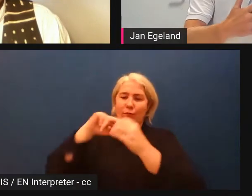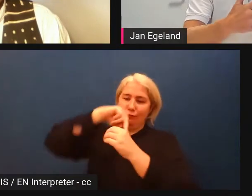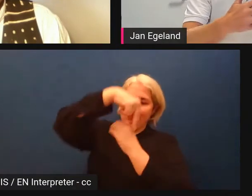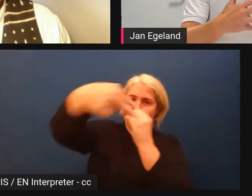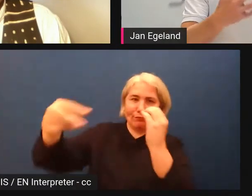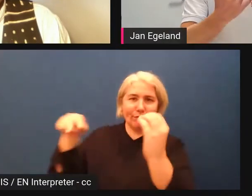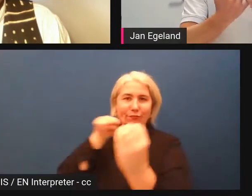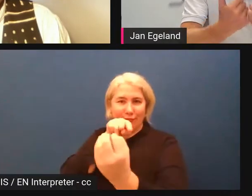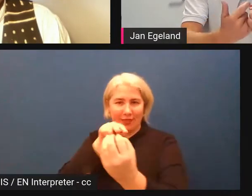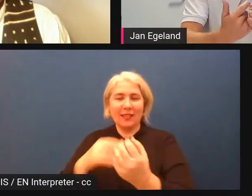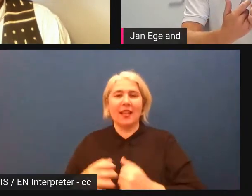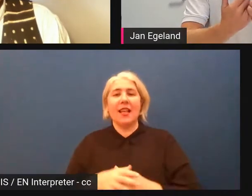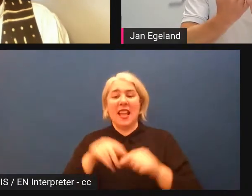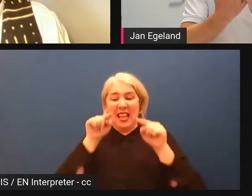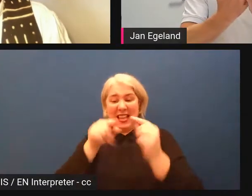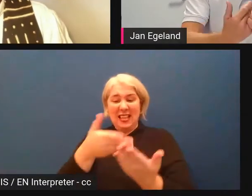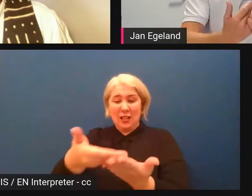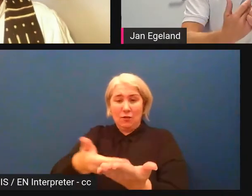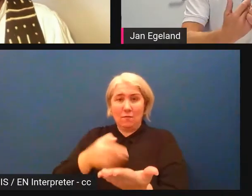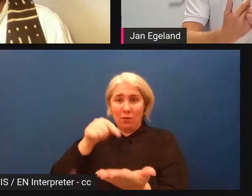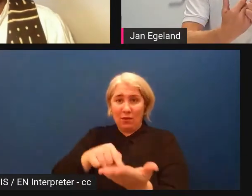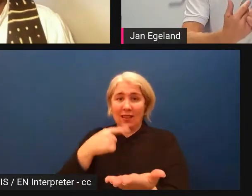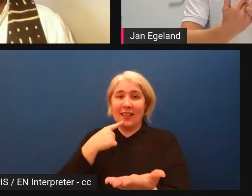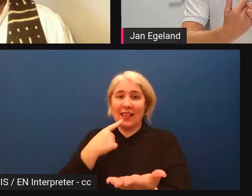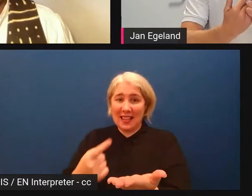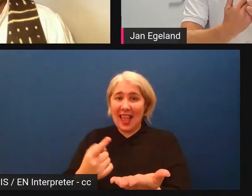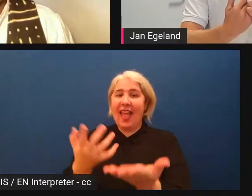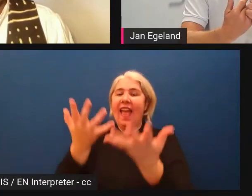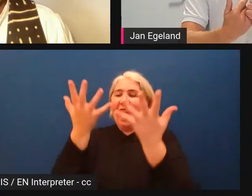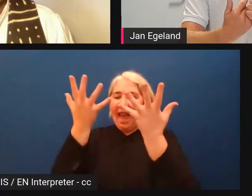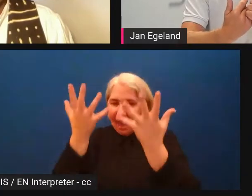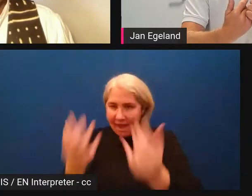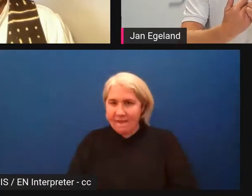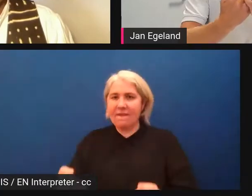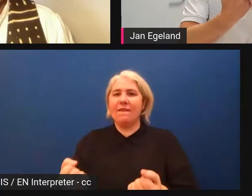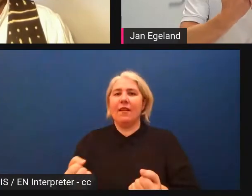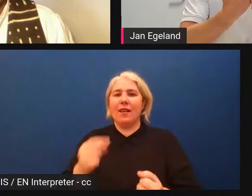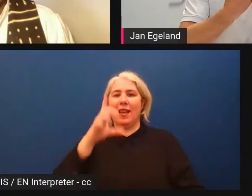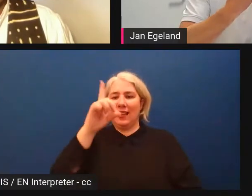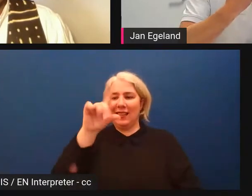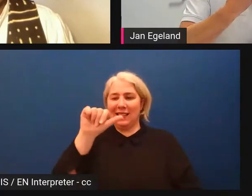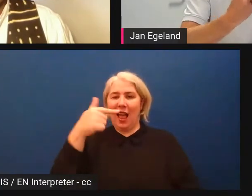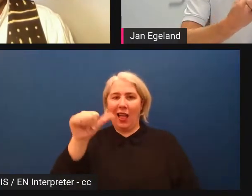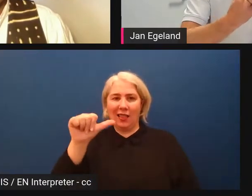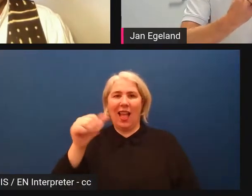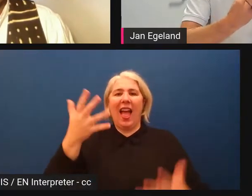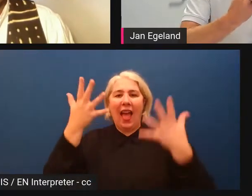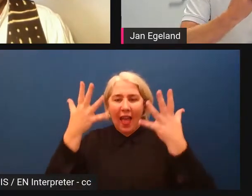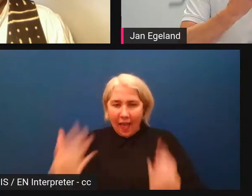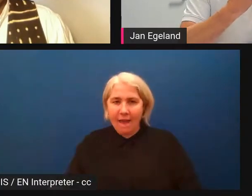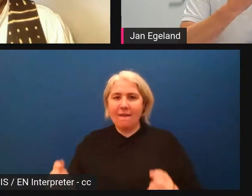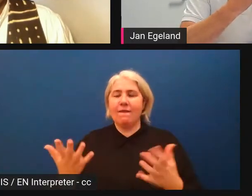was there is more data. There is more common humanitarian assessments. We're more